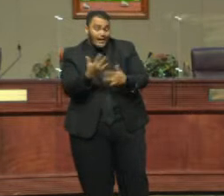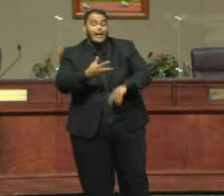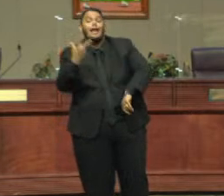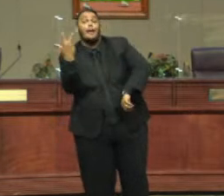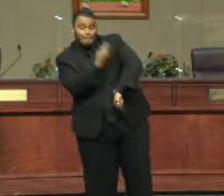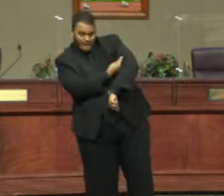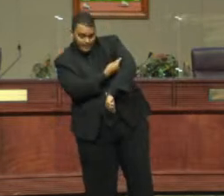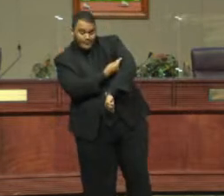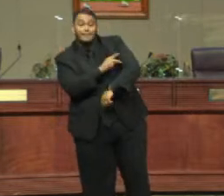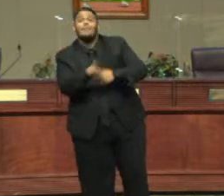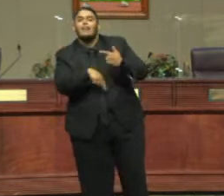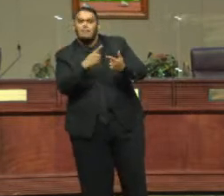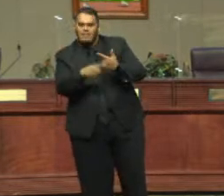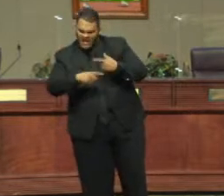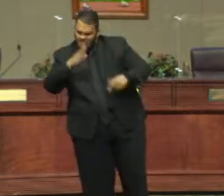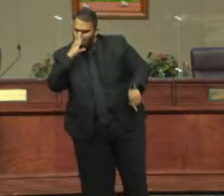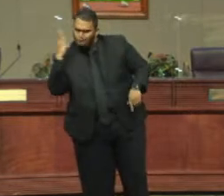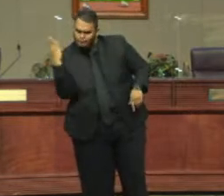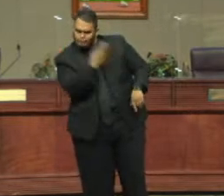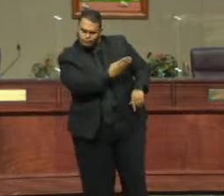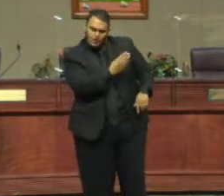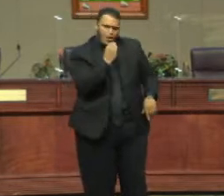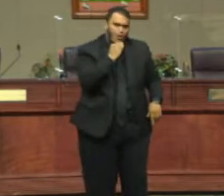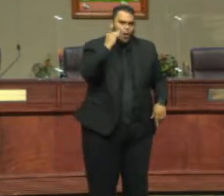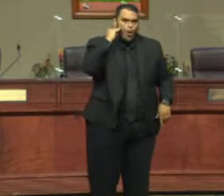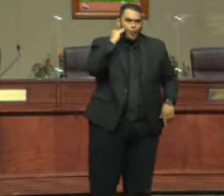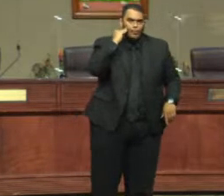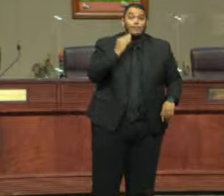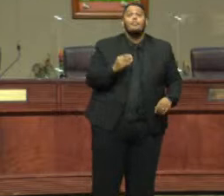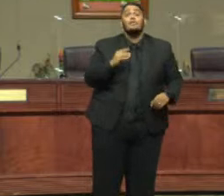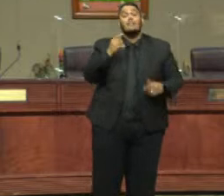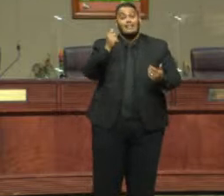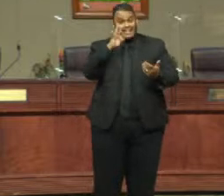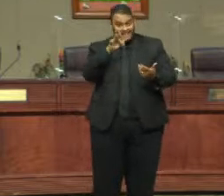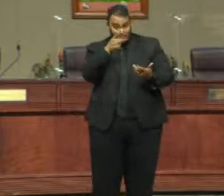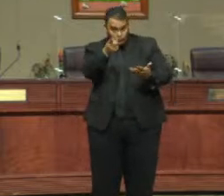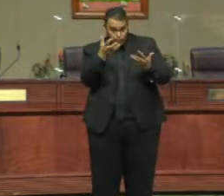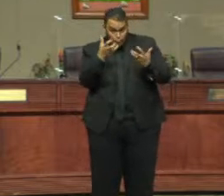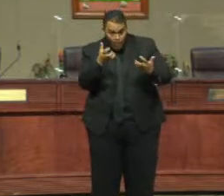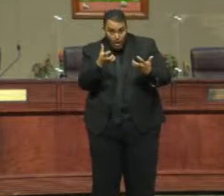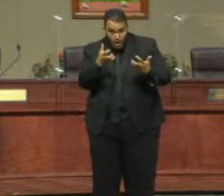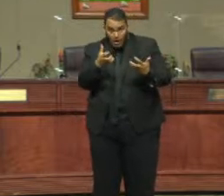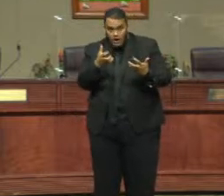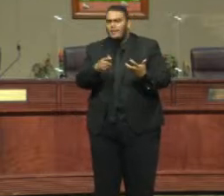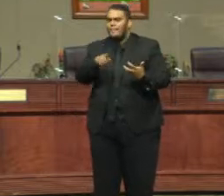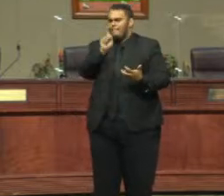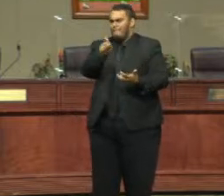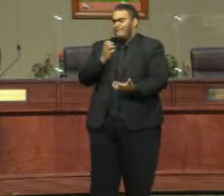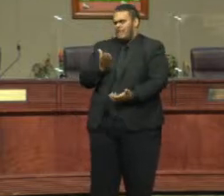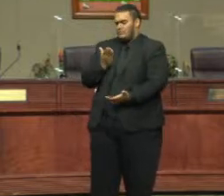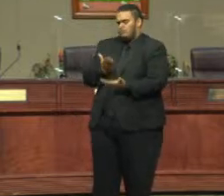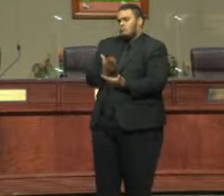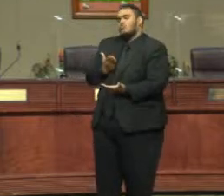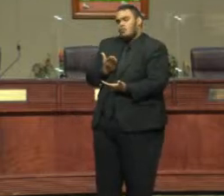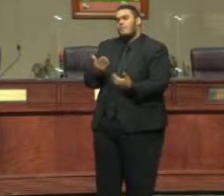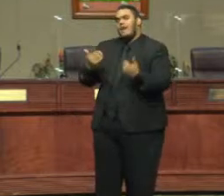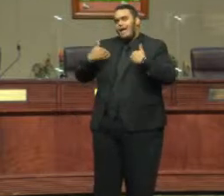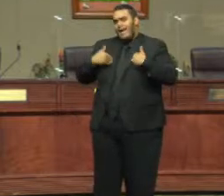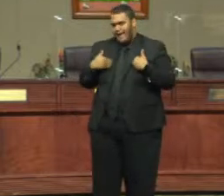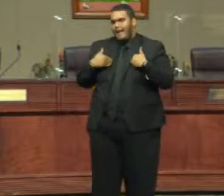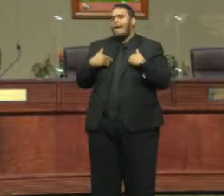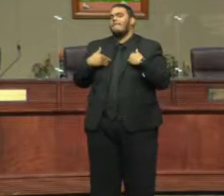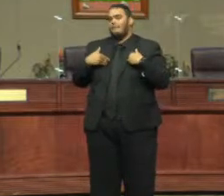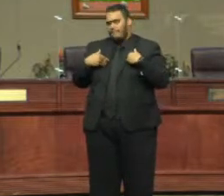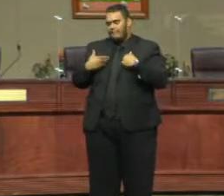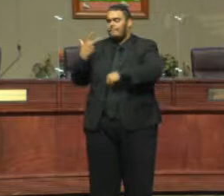home. To qualify, the senior must be able to prove they have a valid